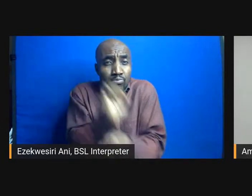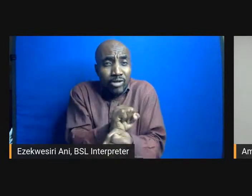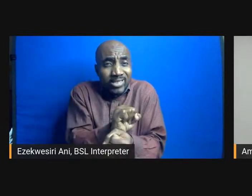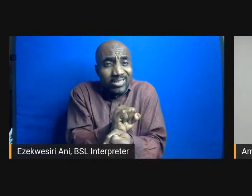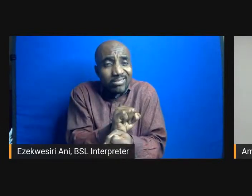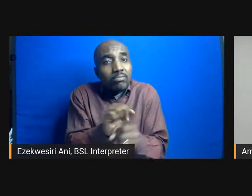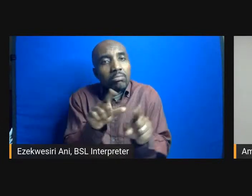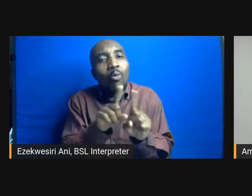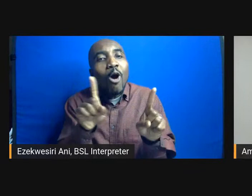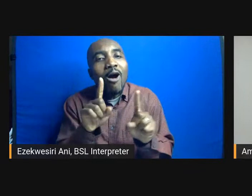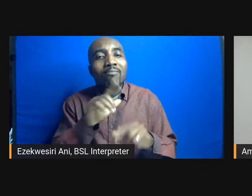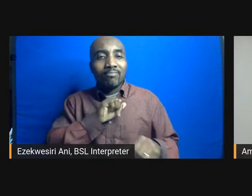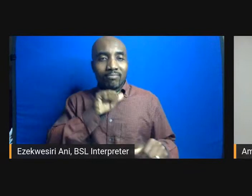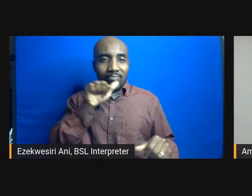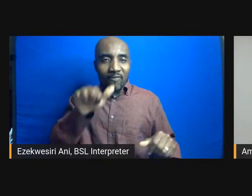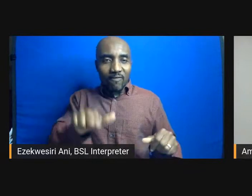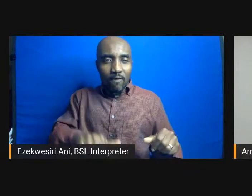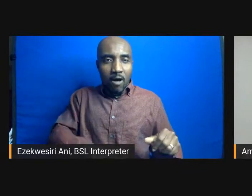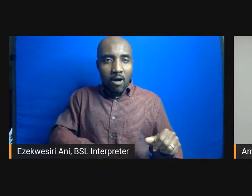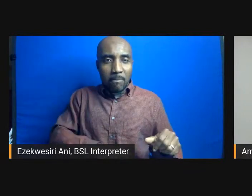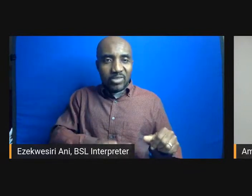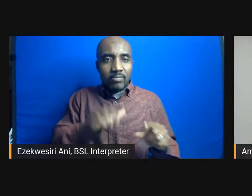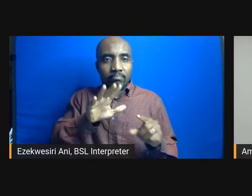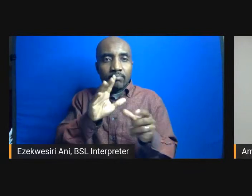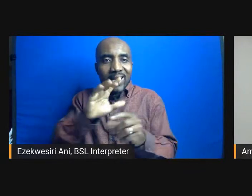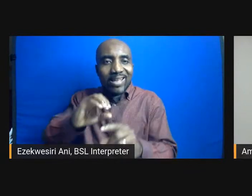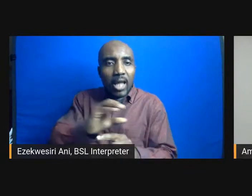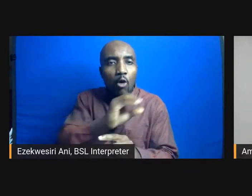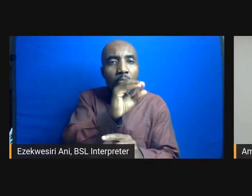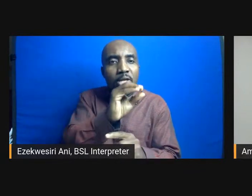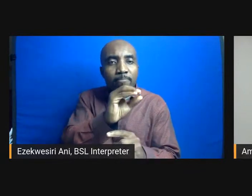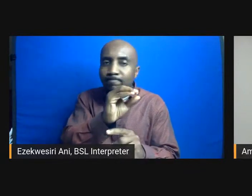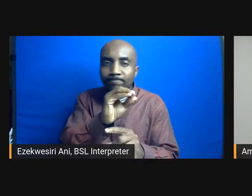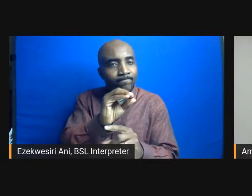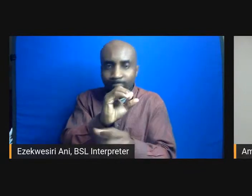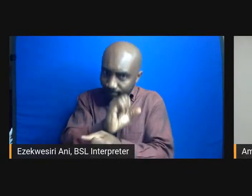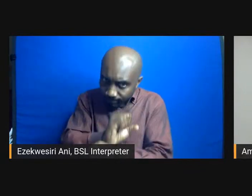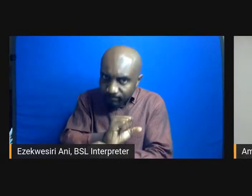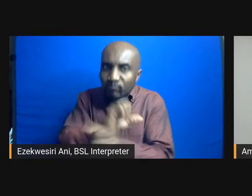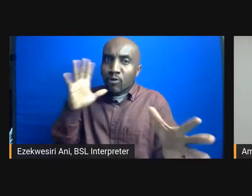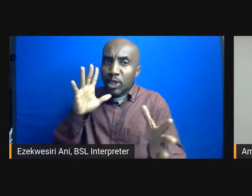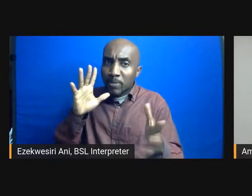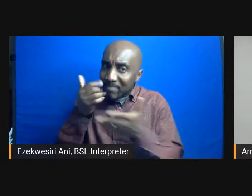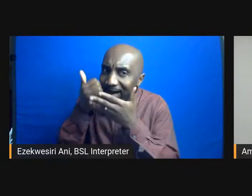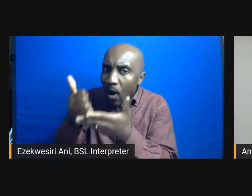as plantations. Many whose names must be called,